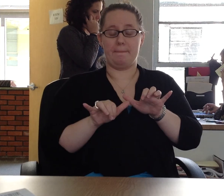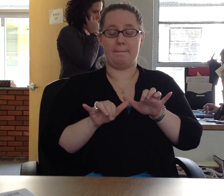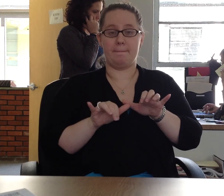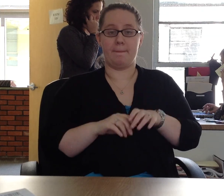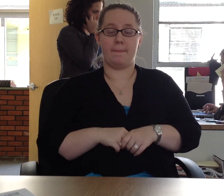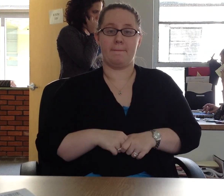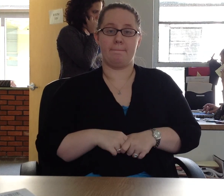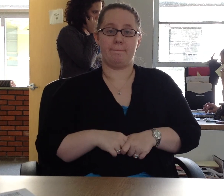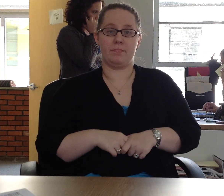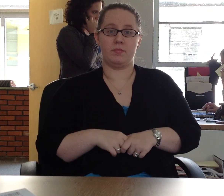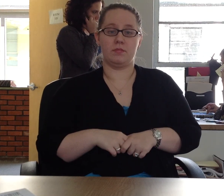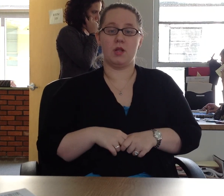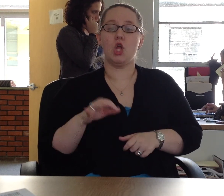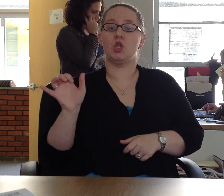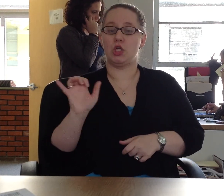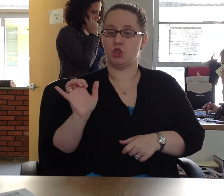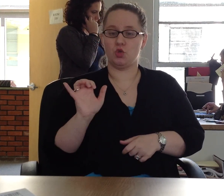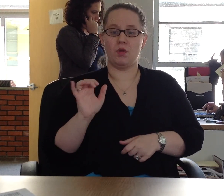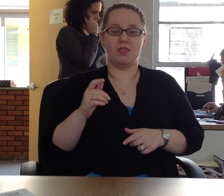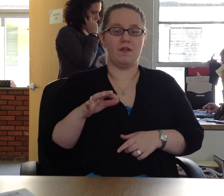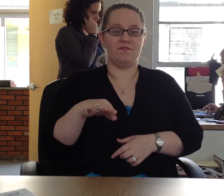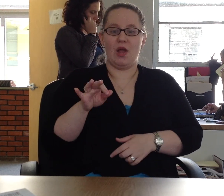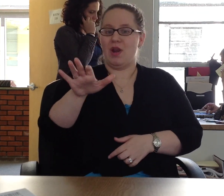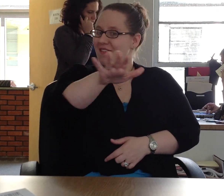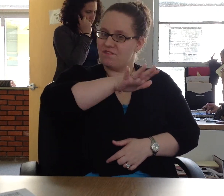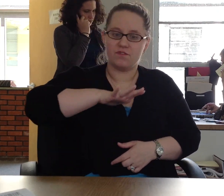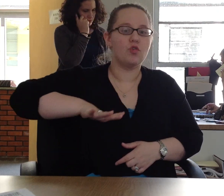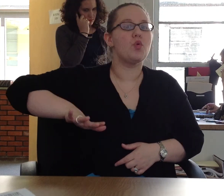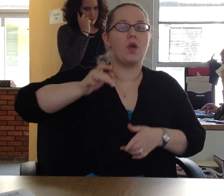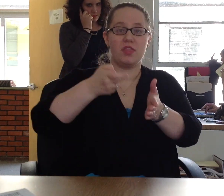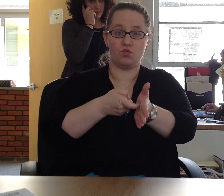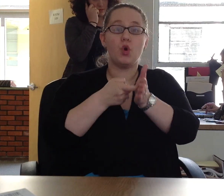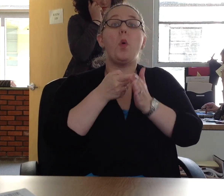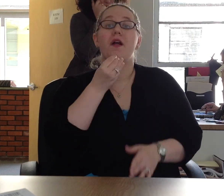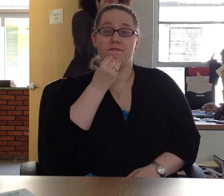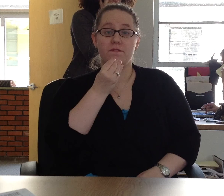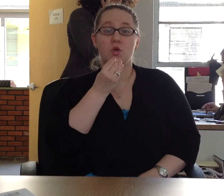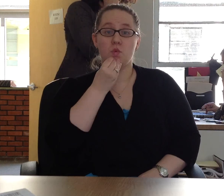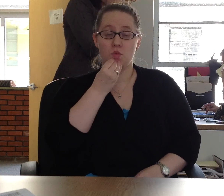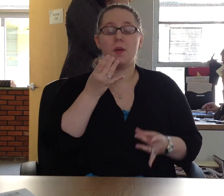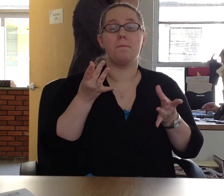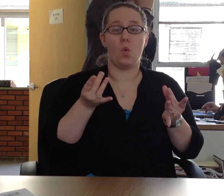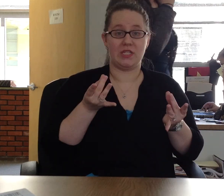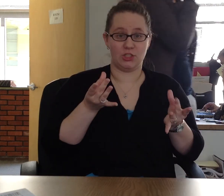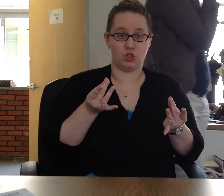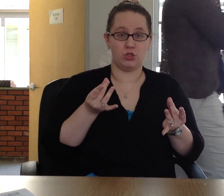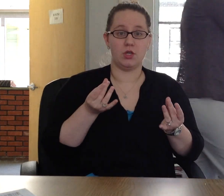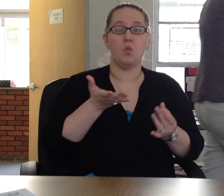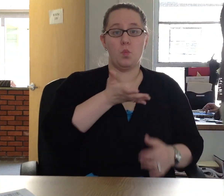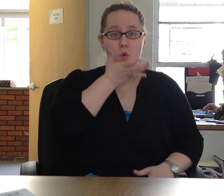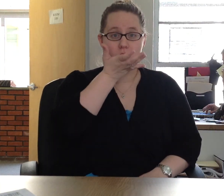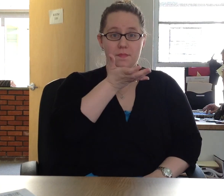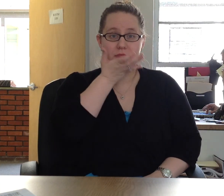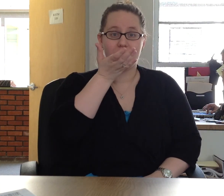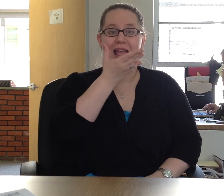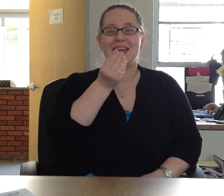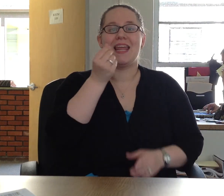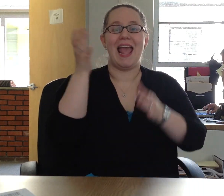They too are found everywhere and require food, moisture, warmth, and air for